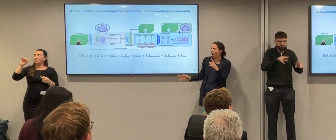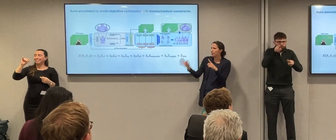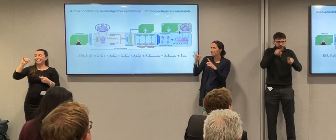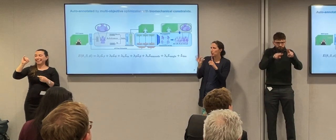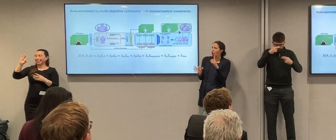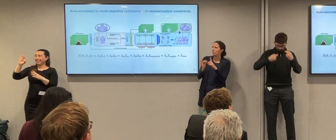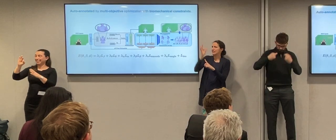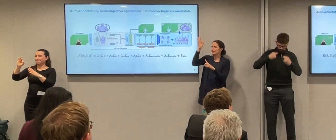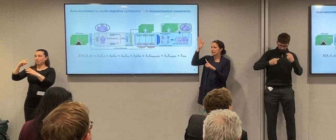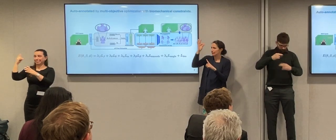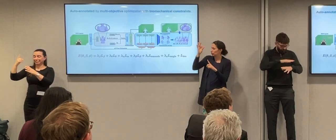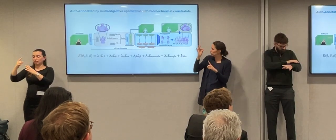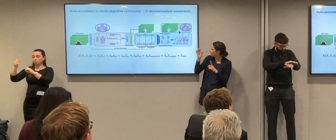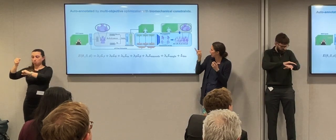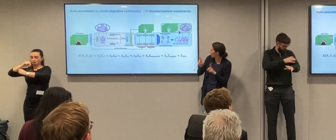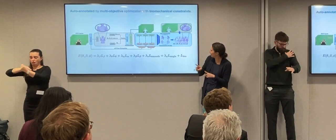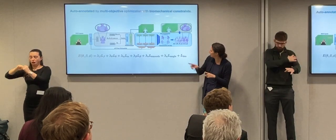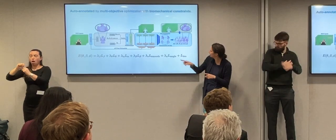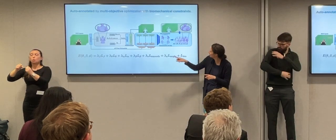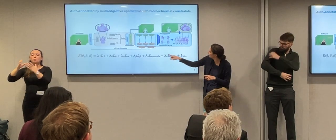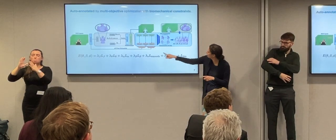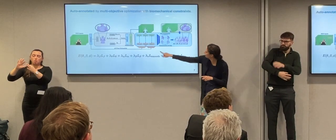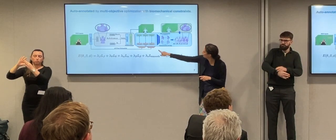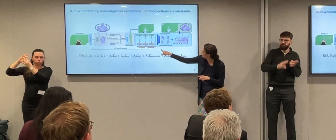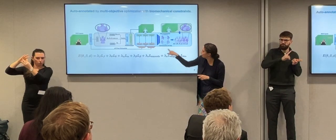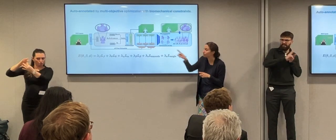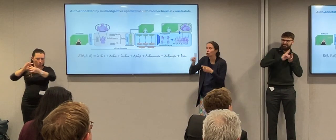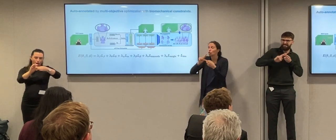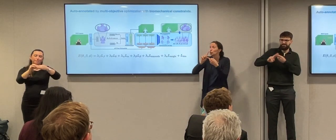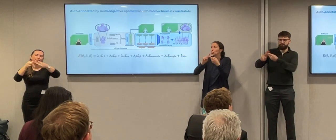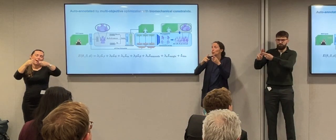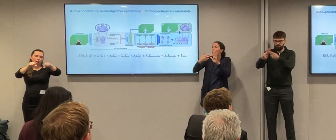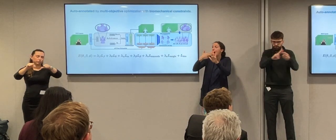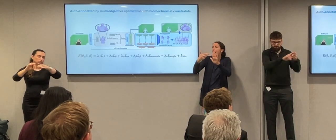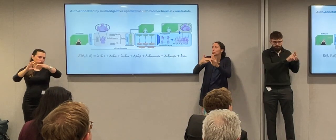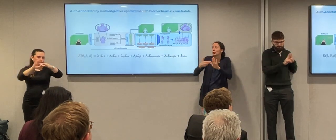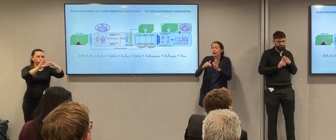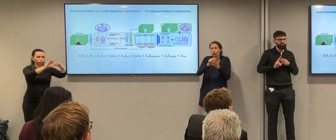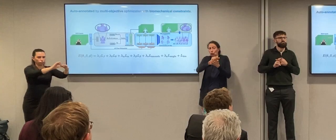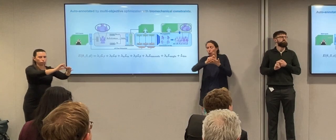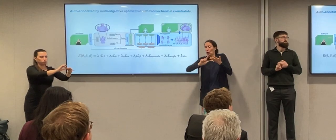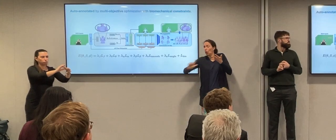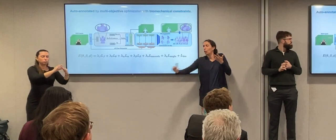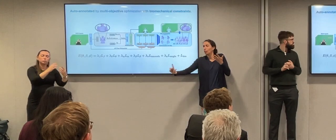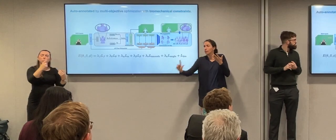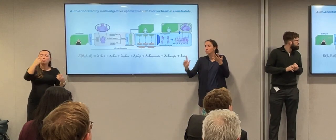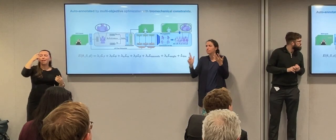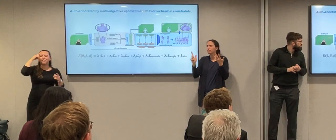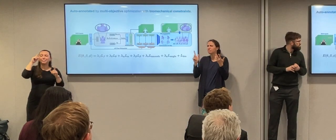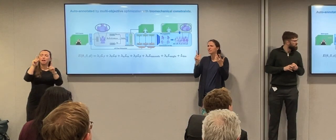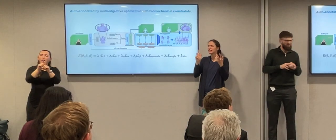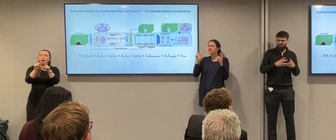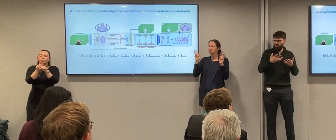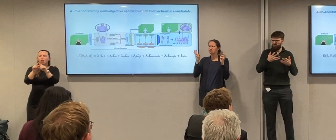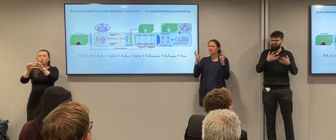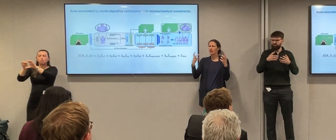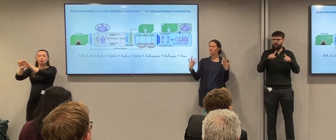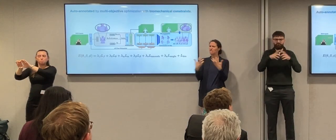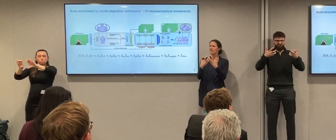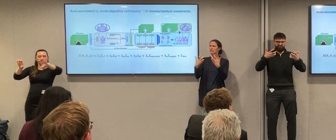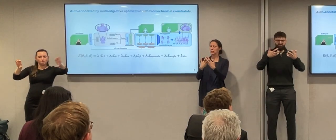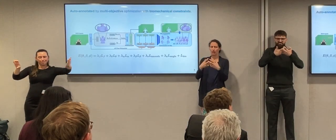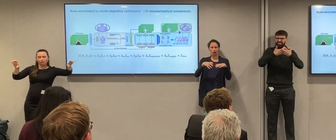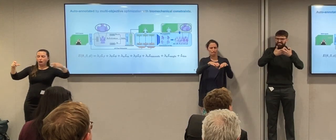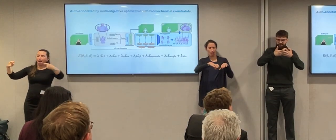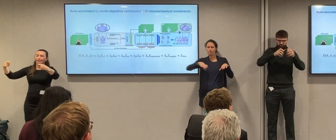on to annotate all of these. Okay, so it's essentially, you can think of it as a fitting pipeline. So fitting,